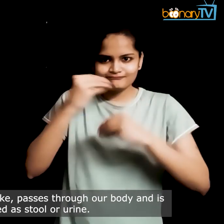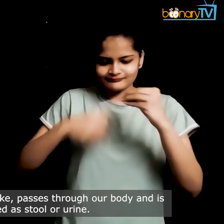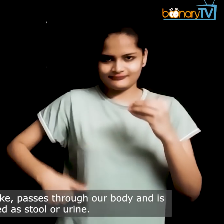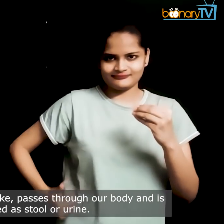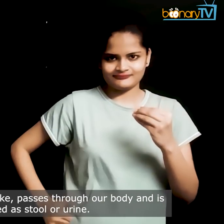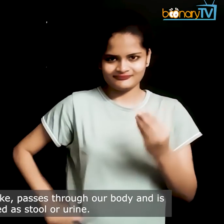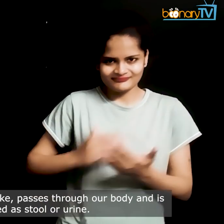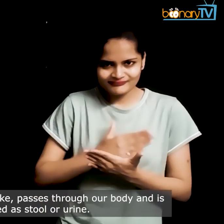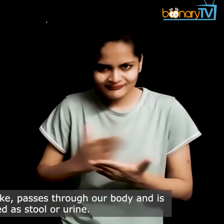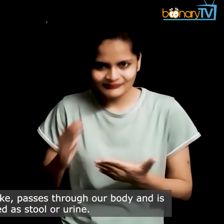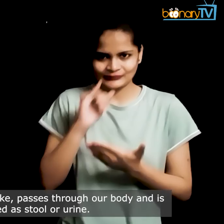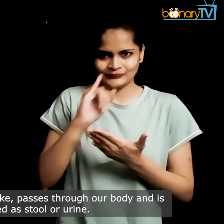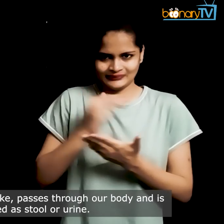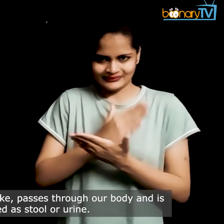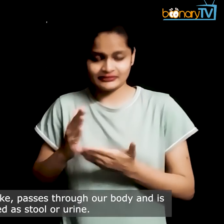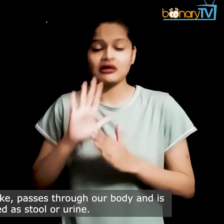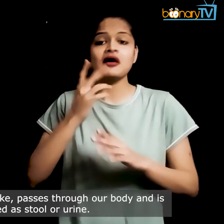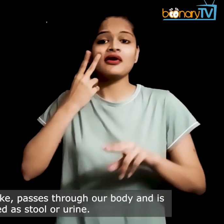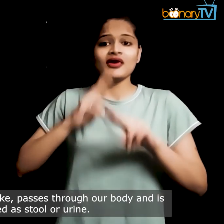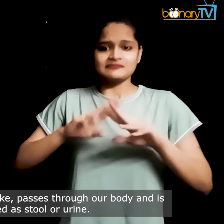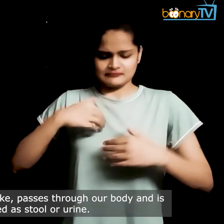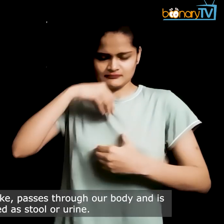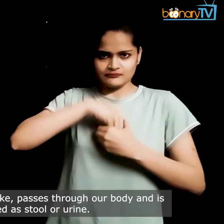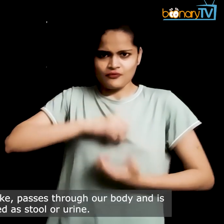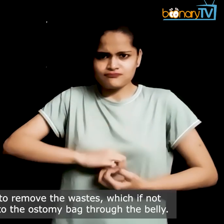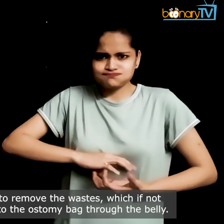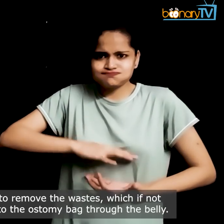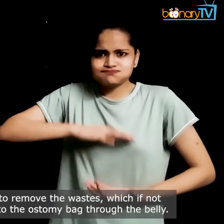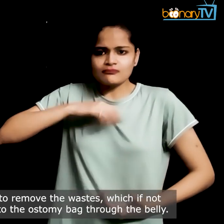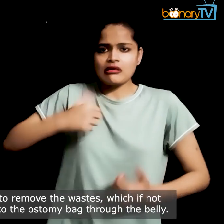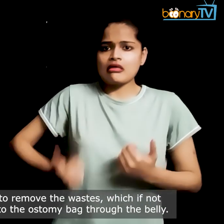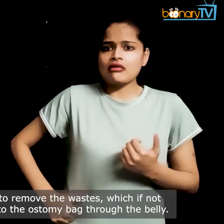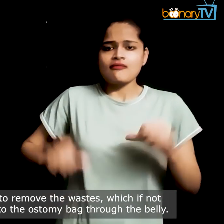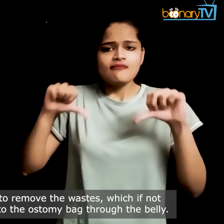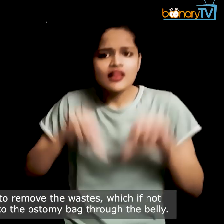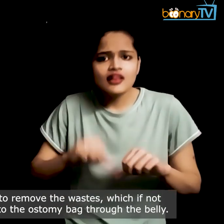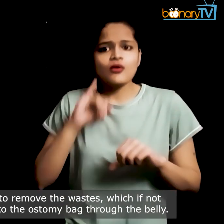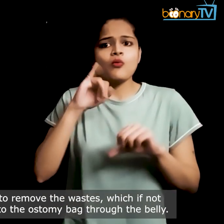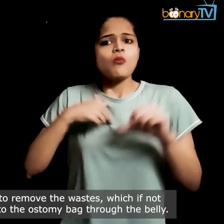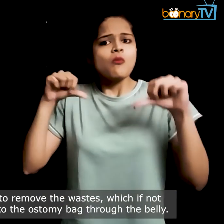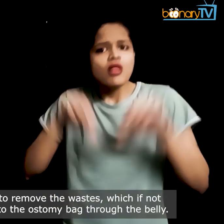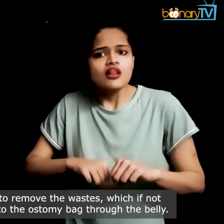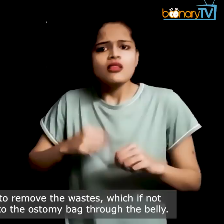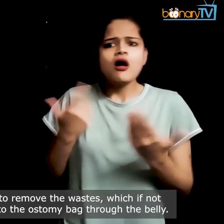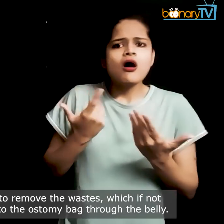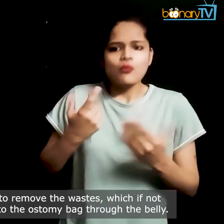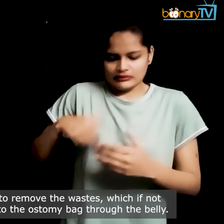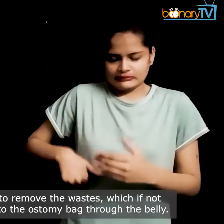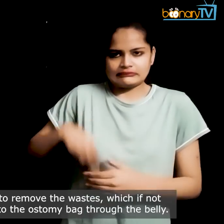our body and is then excreted a stool or urine it is essential for our body to remove the waste which